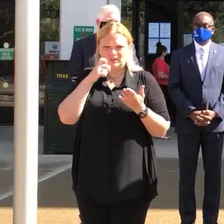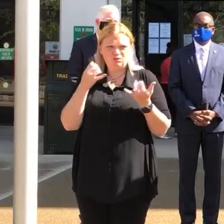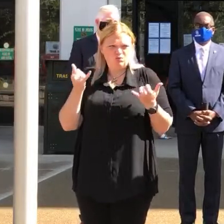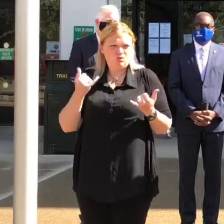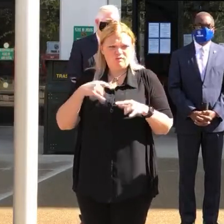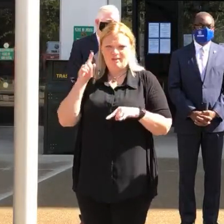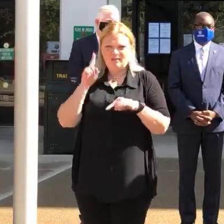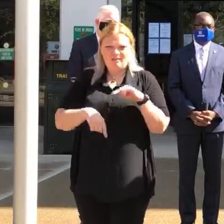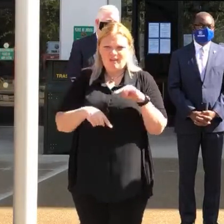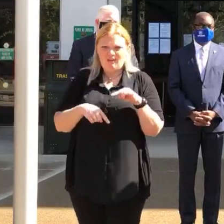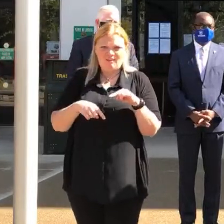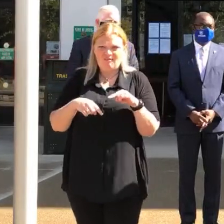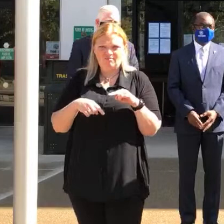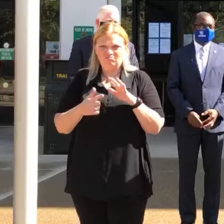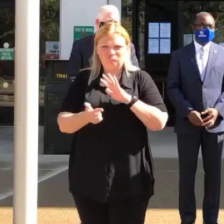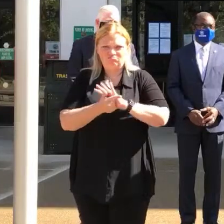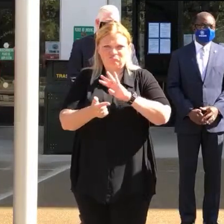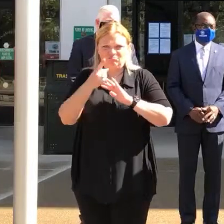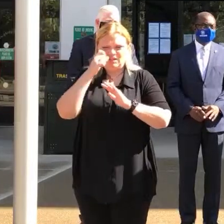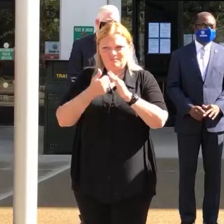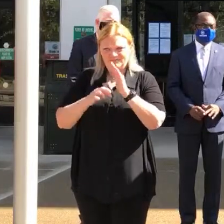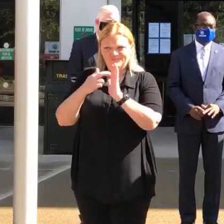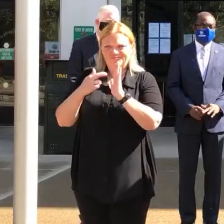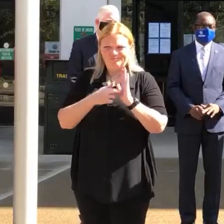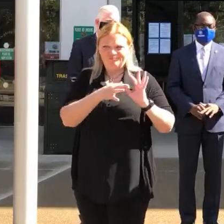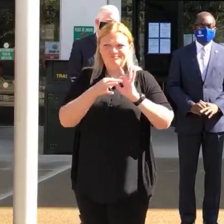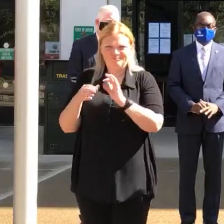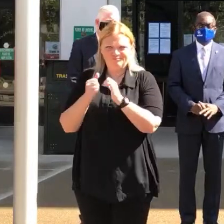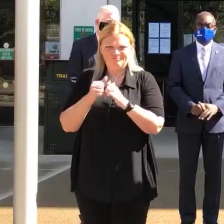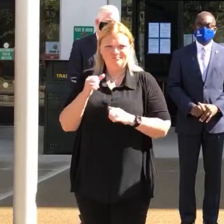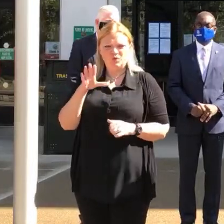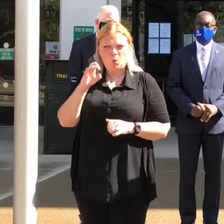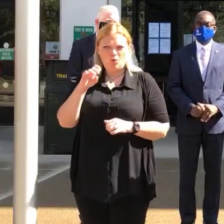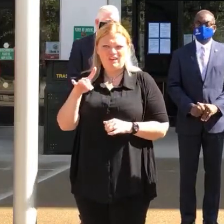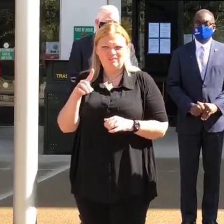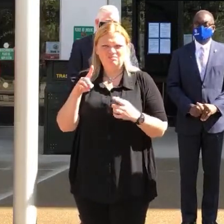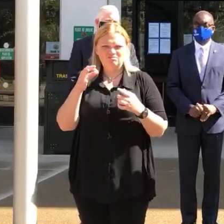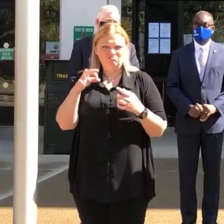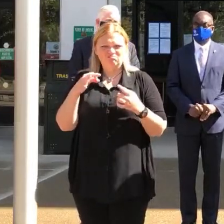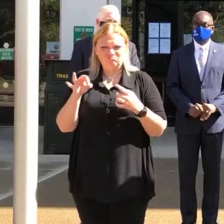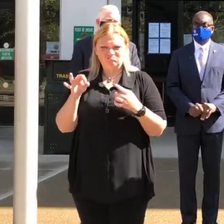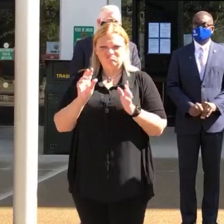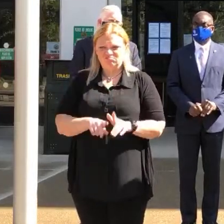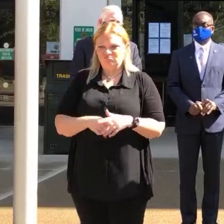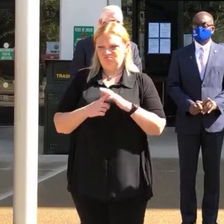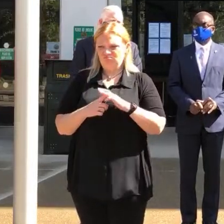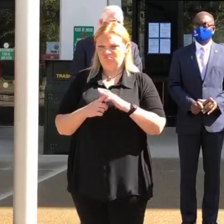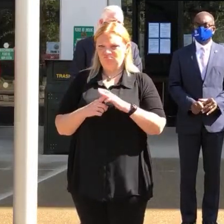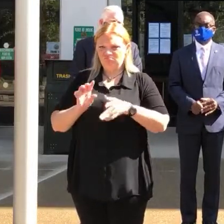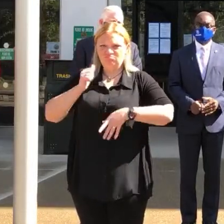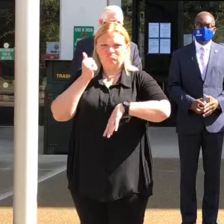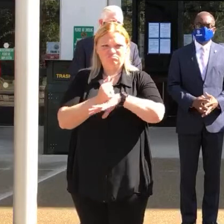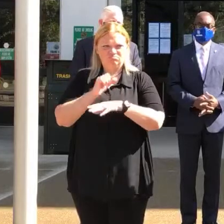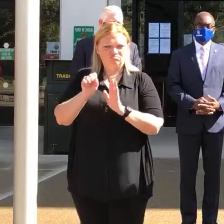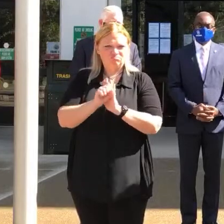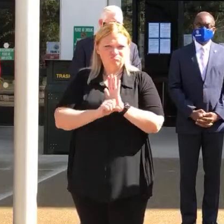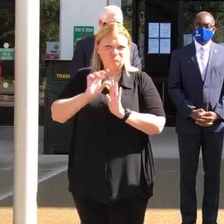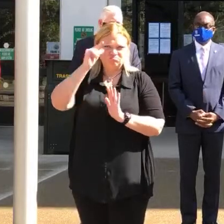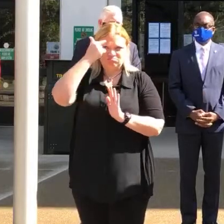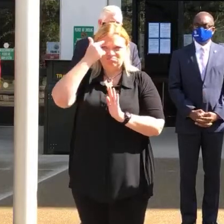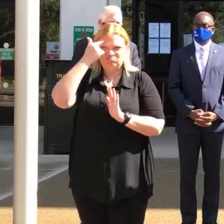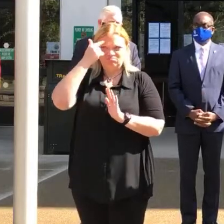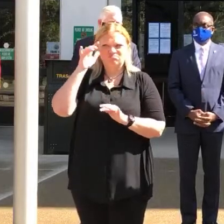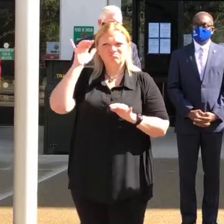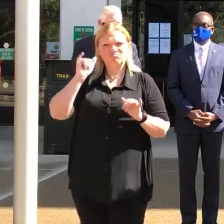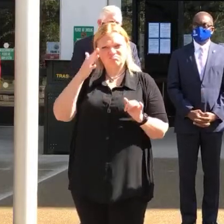now cannot be foreclosed under certain rules associated with COVID-19 as implemented by the state government. And that's